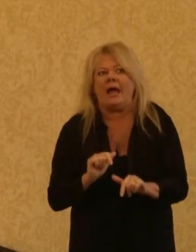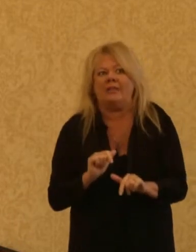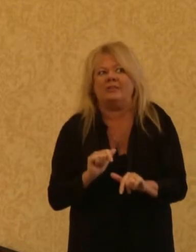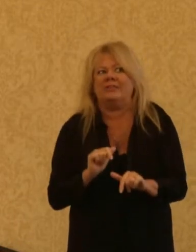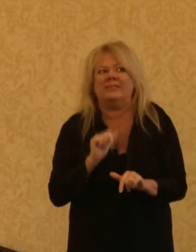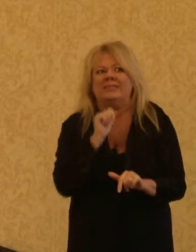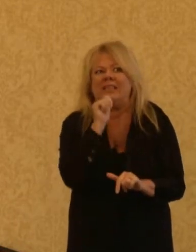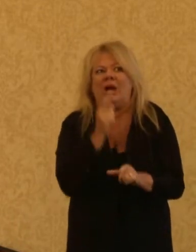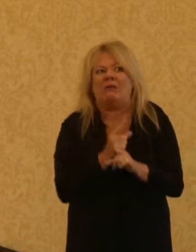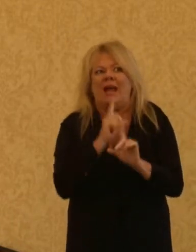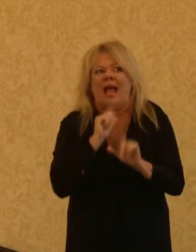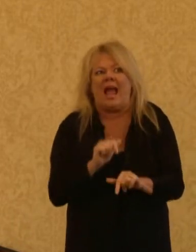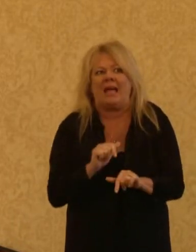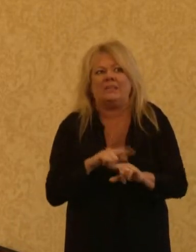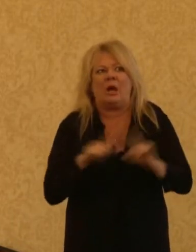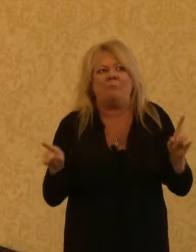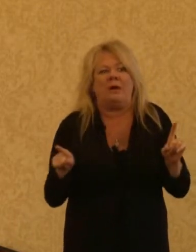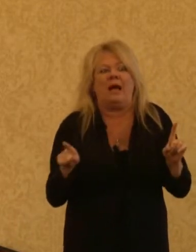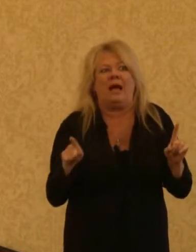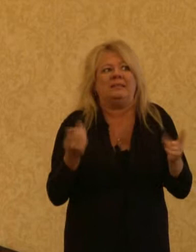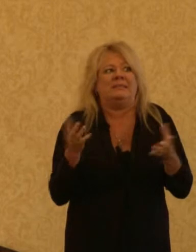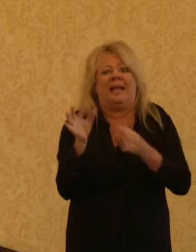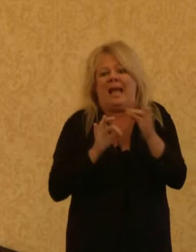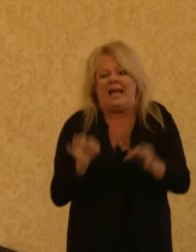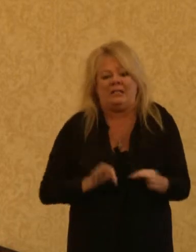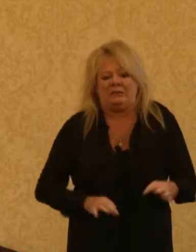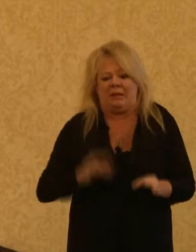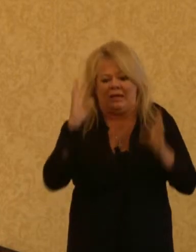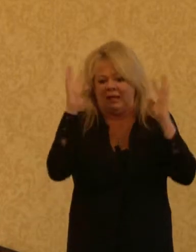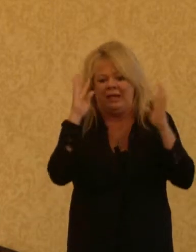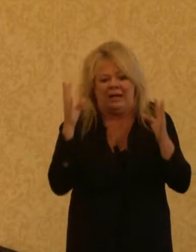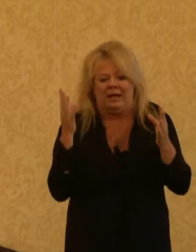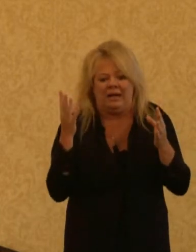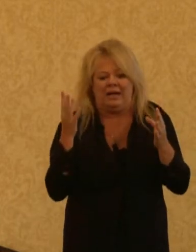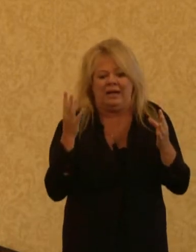not sure, but you'll say something.